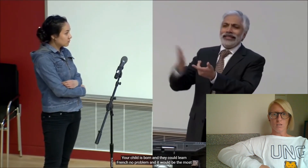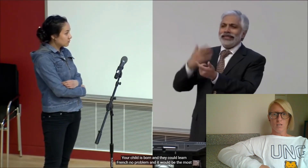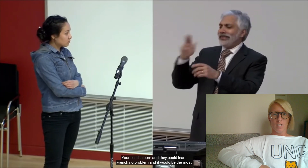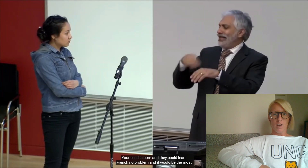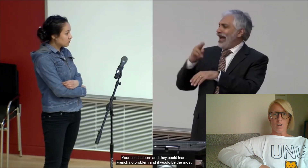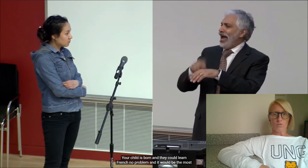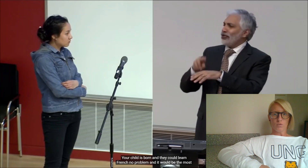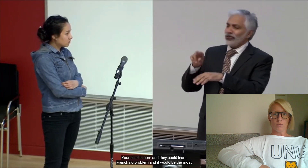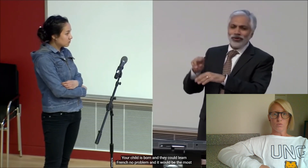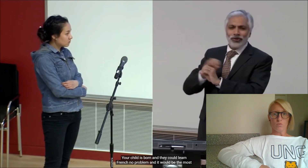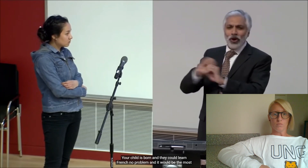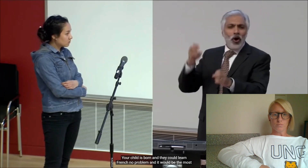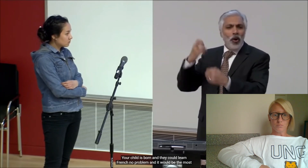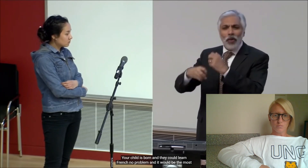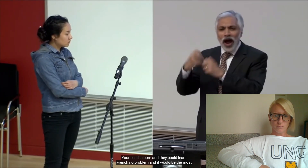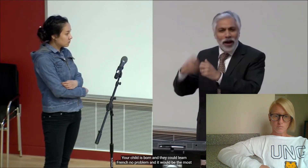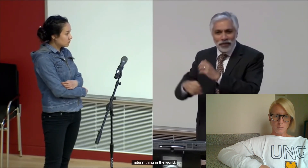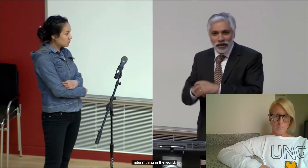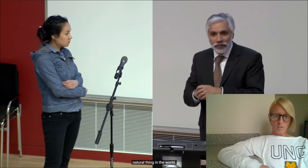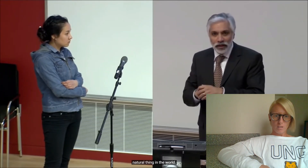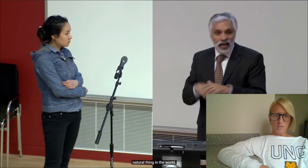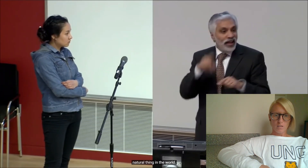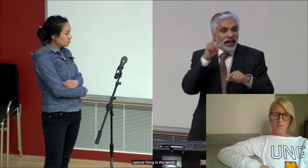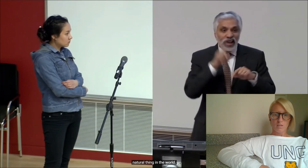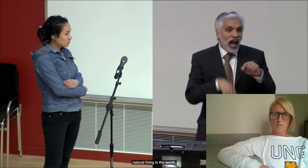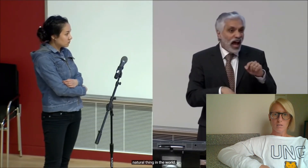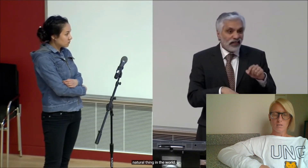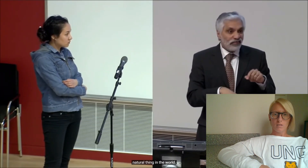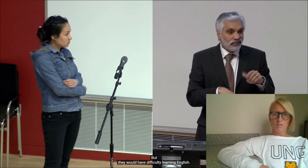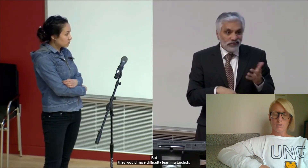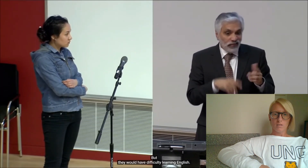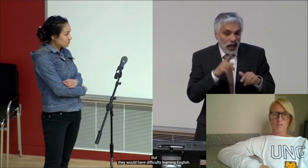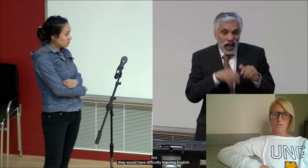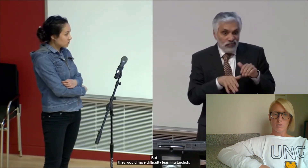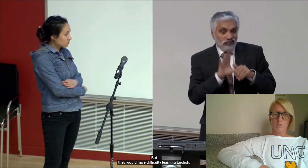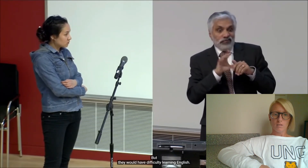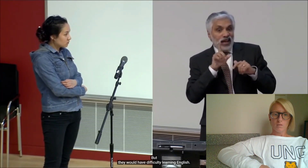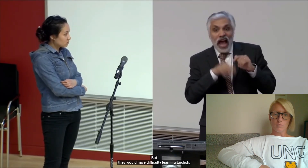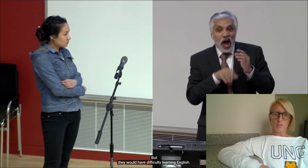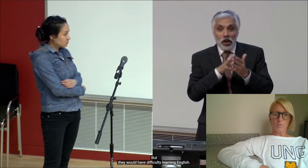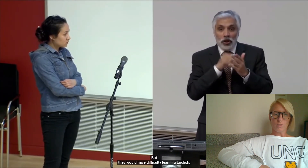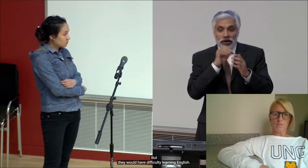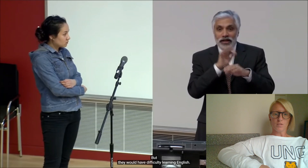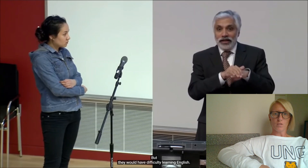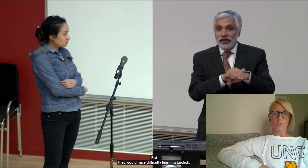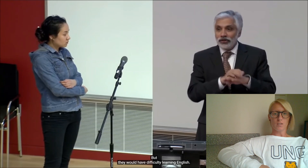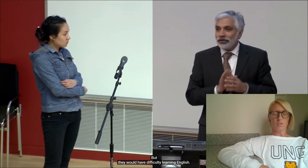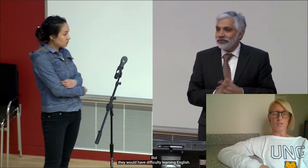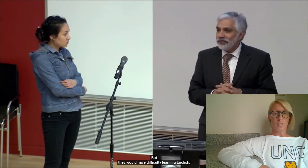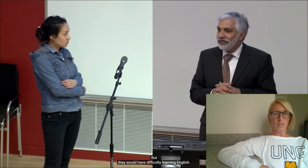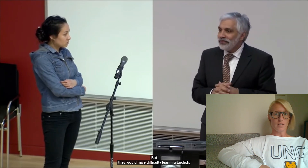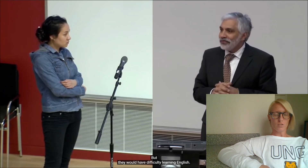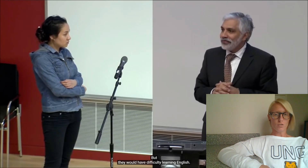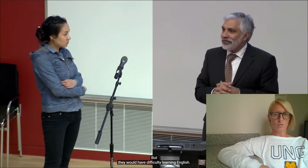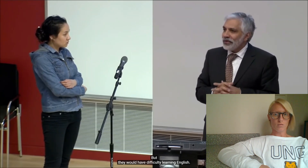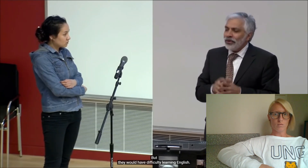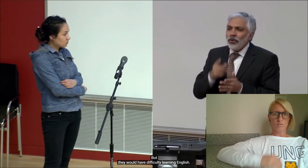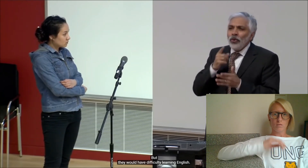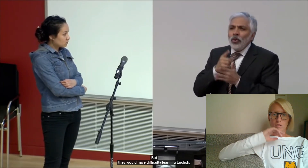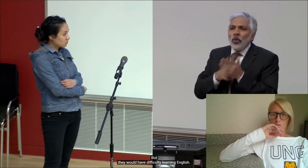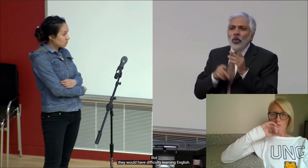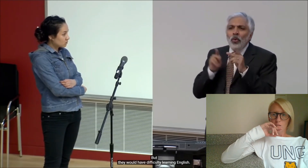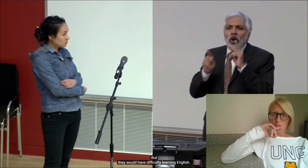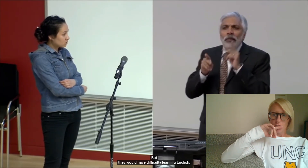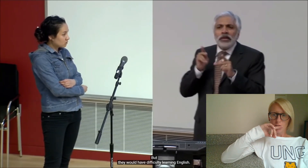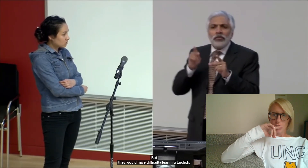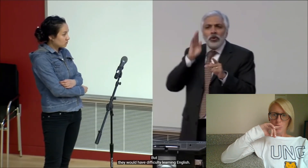learn French, no problem. It would be the most natural thing in the world. But they would have difficulty learning English. But they would have